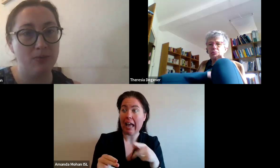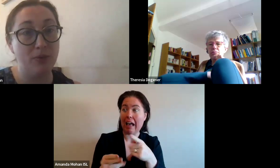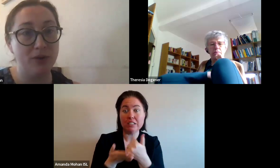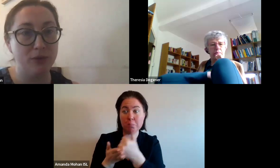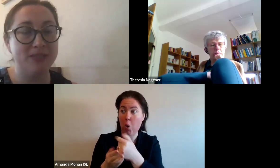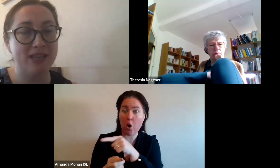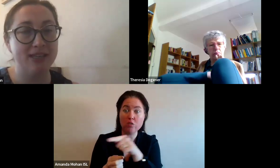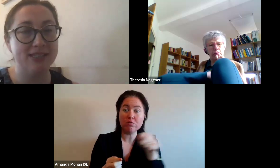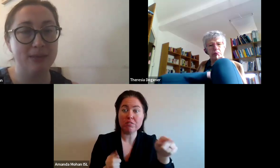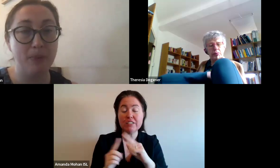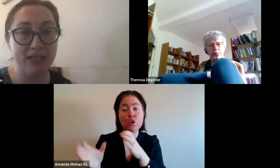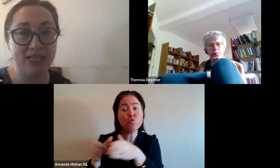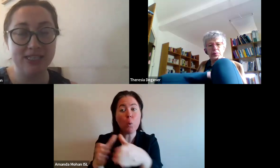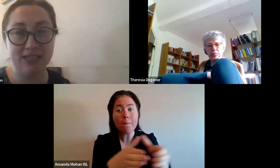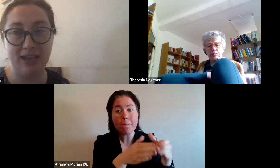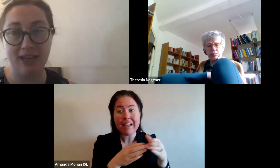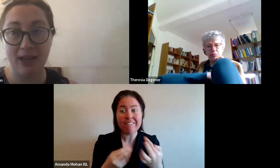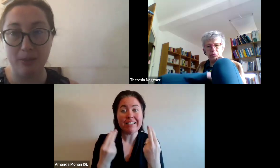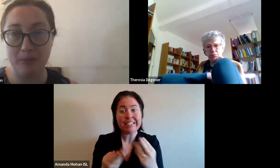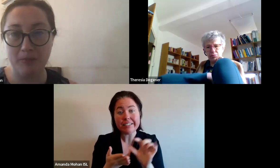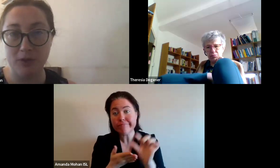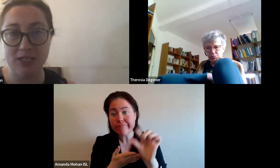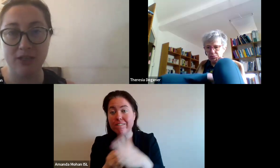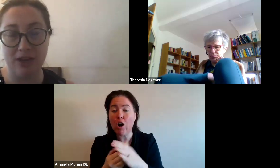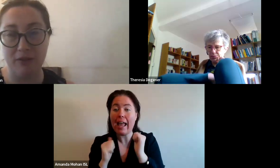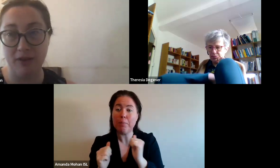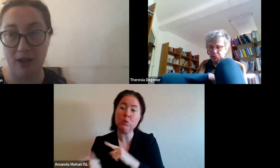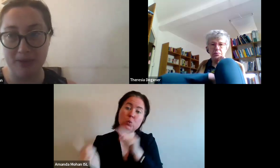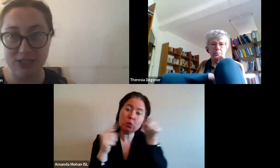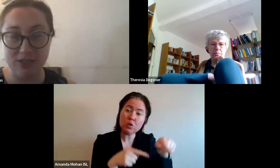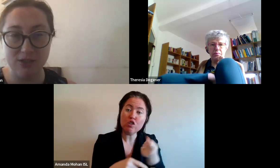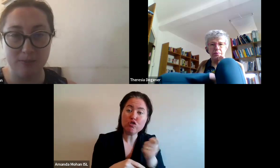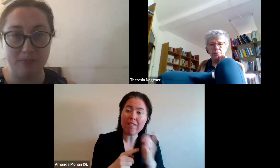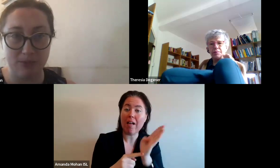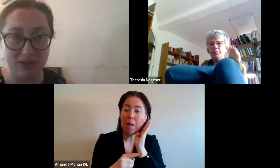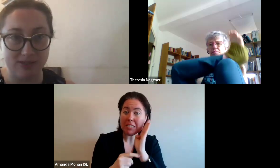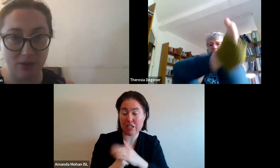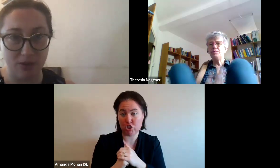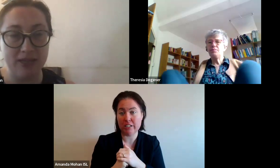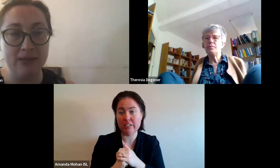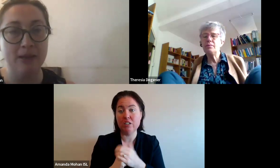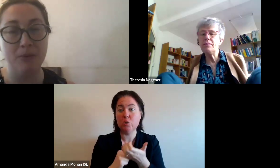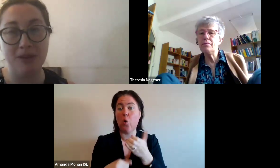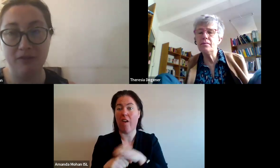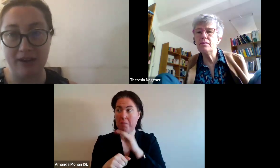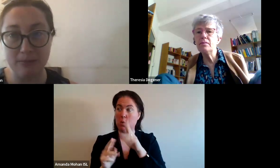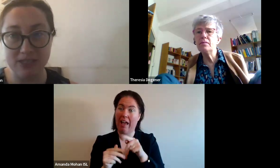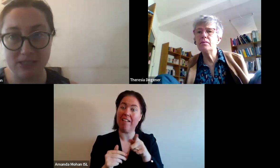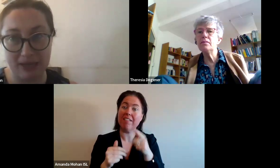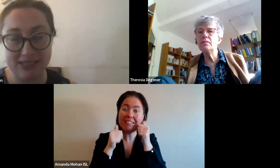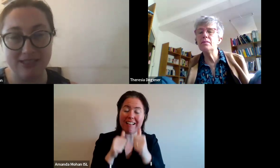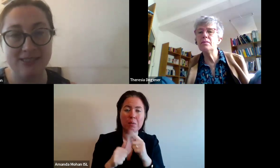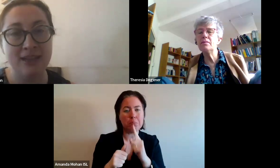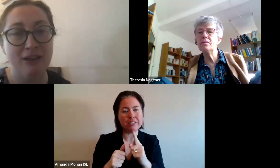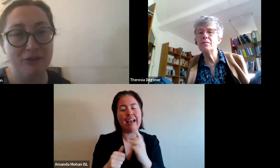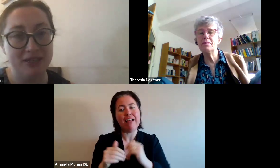support for groups that might need help funding their travel and accommodation to be with us in Galway, but we have very